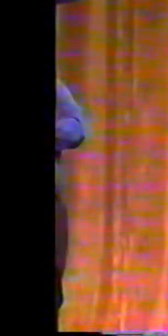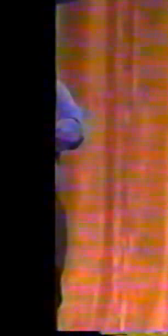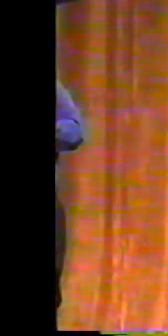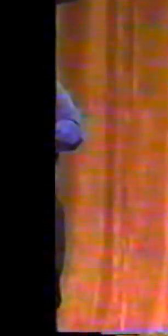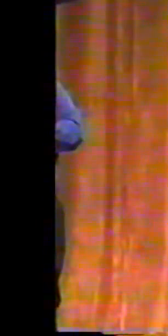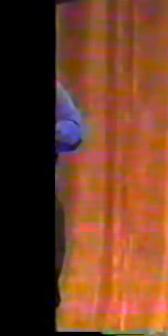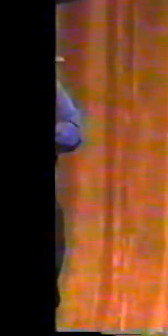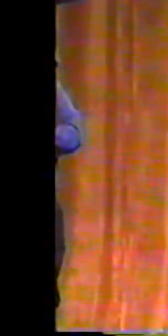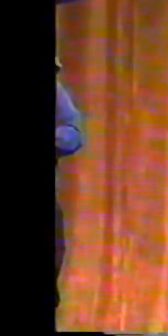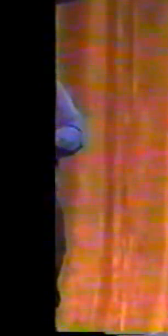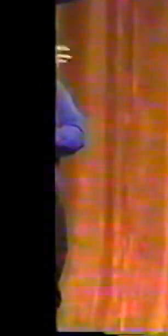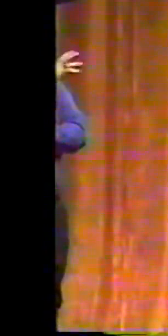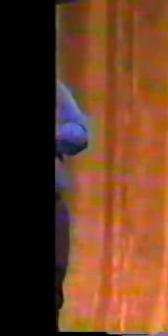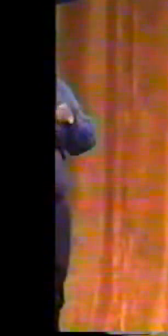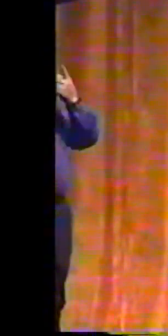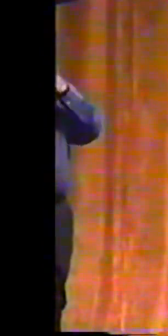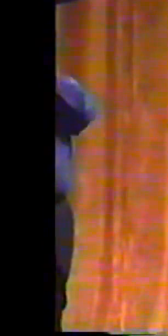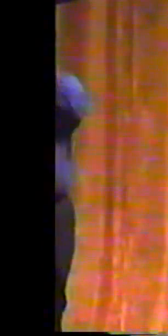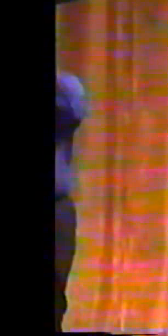agency's credit,